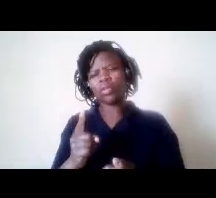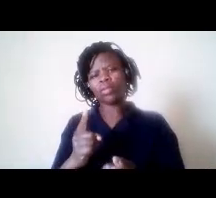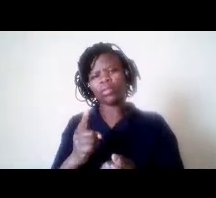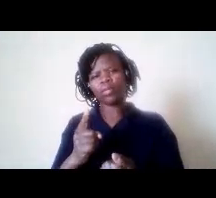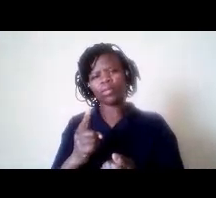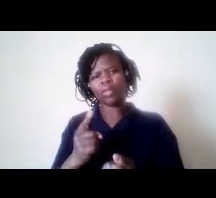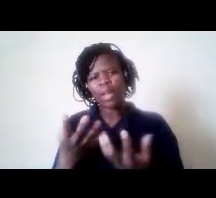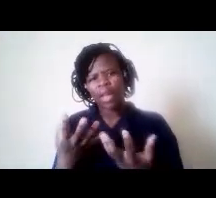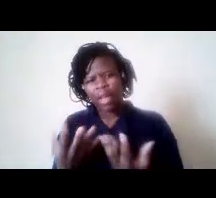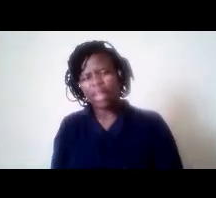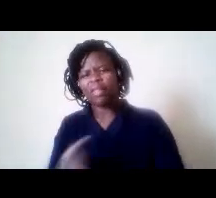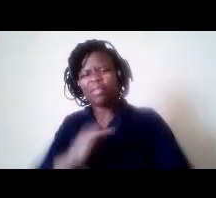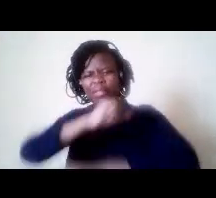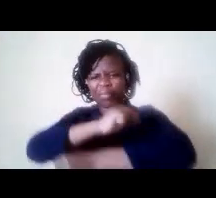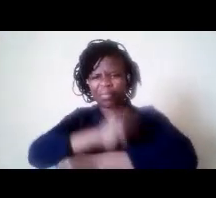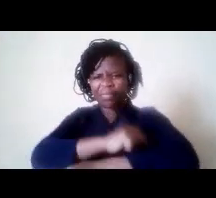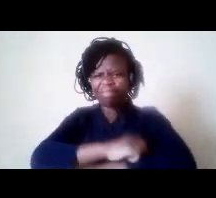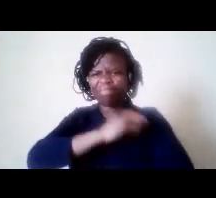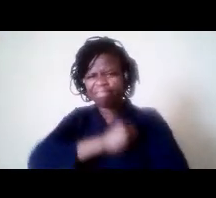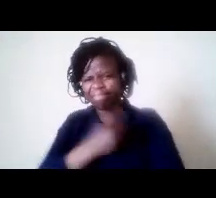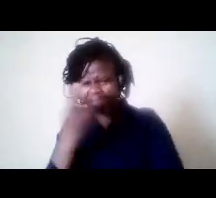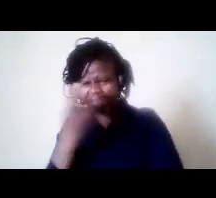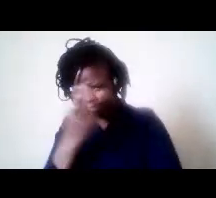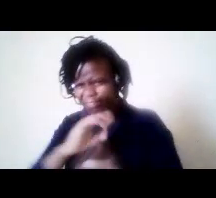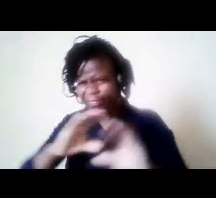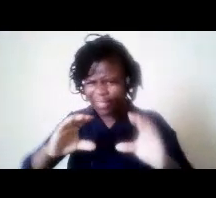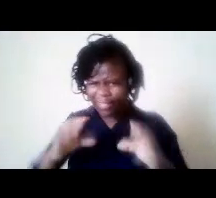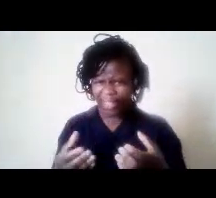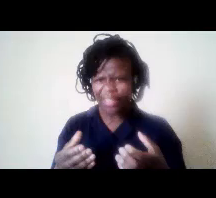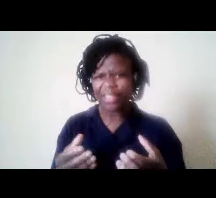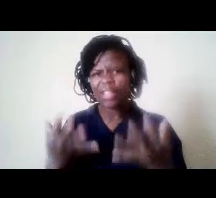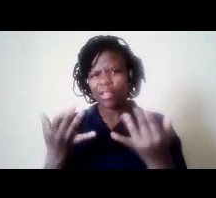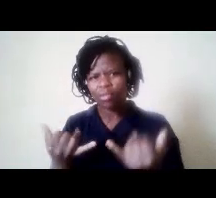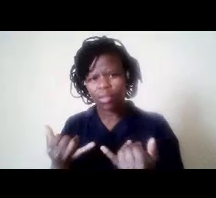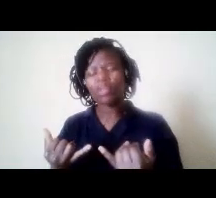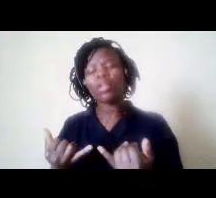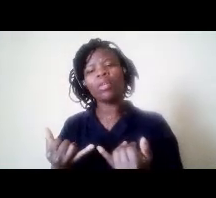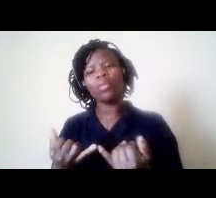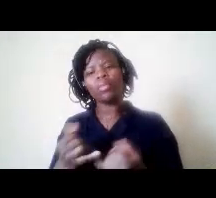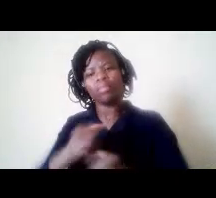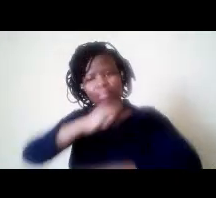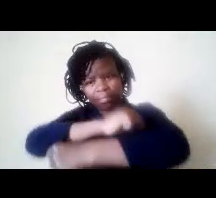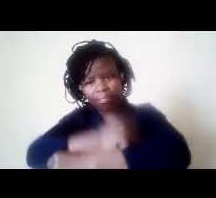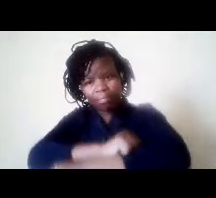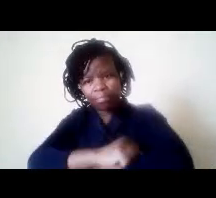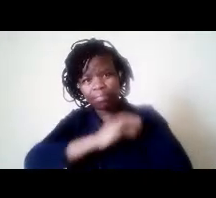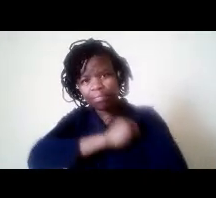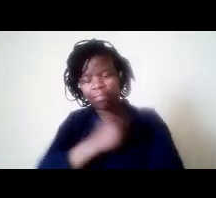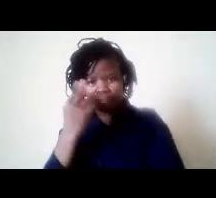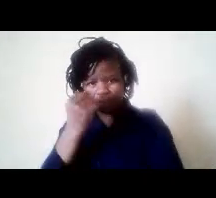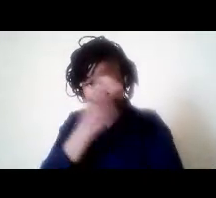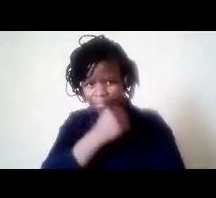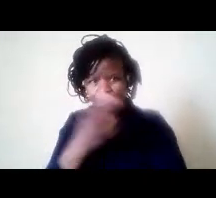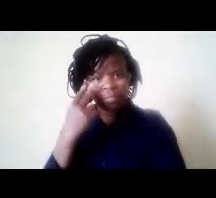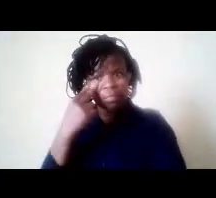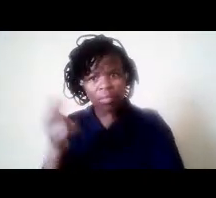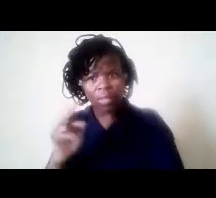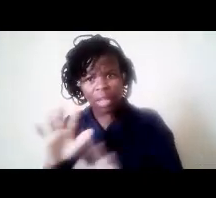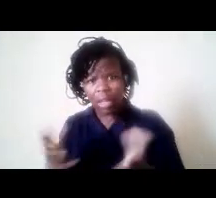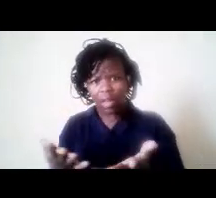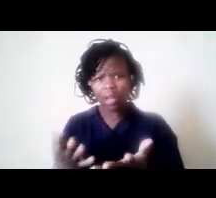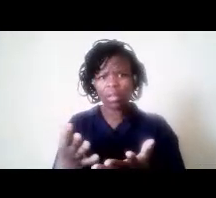visually impaired learners in their classes. To them, visual impairment seems a little bit strange, foreign, a little bit